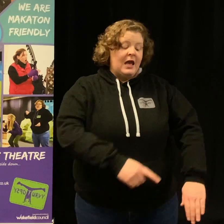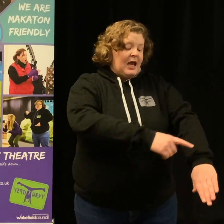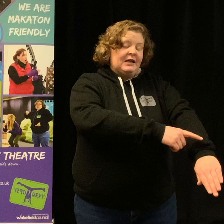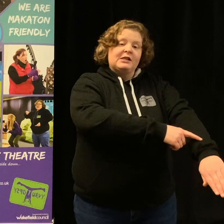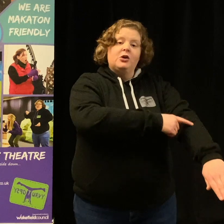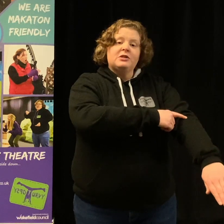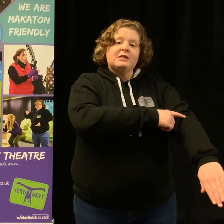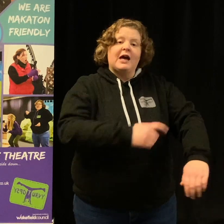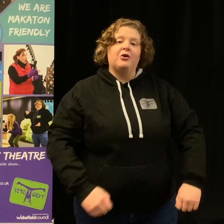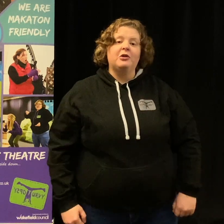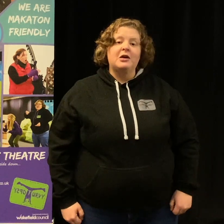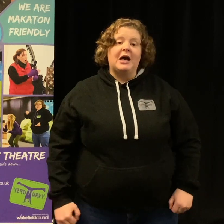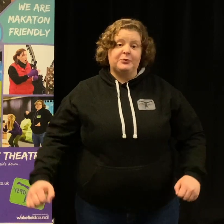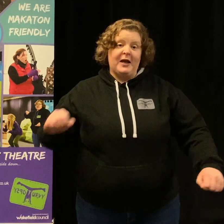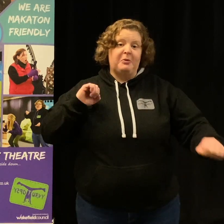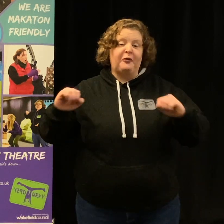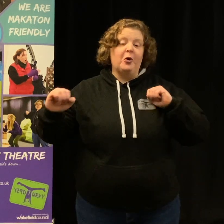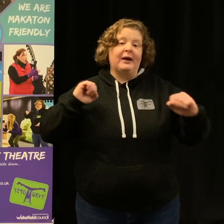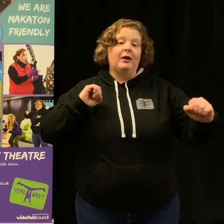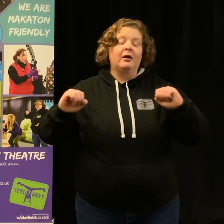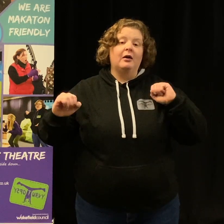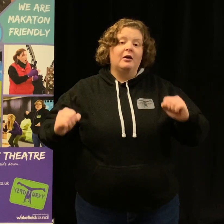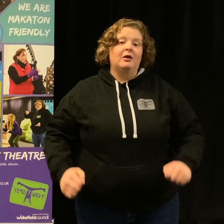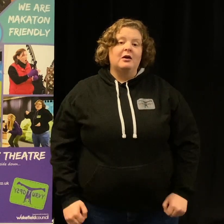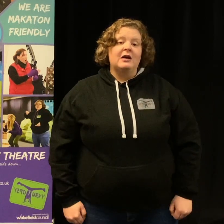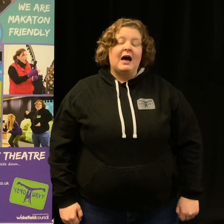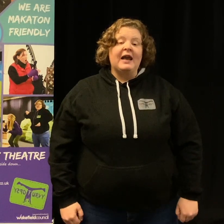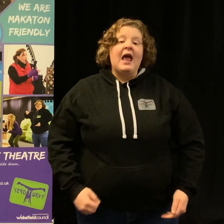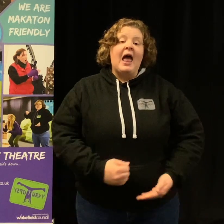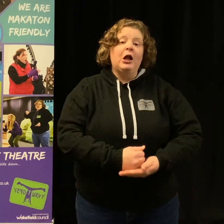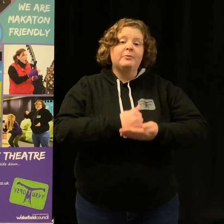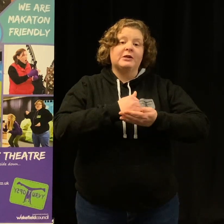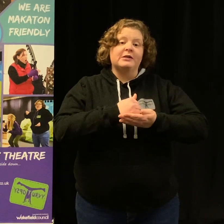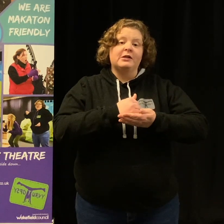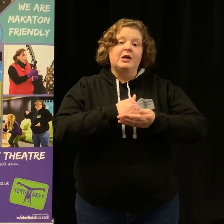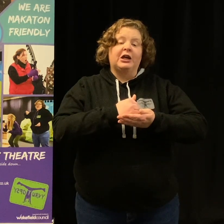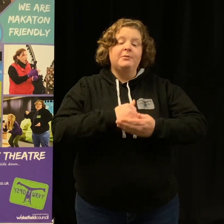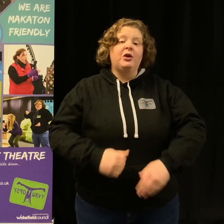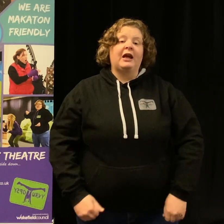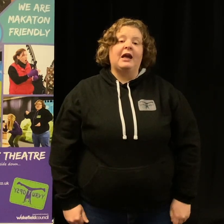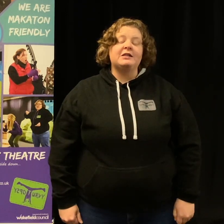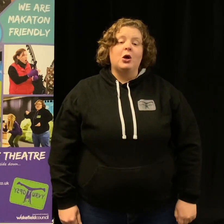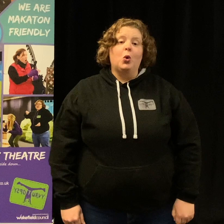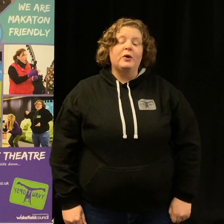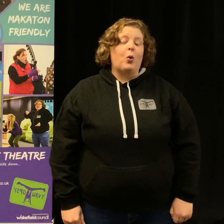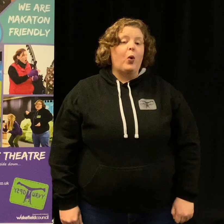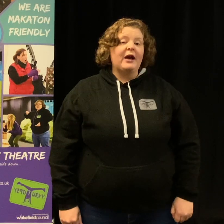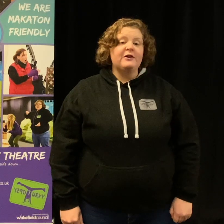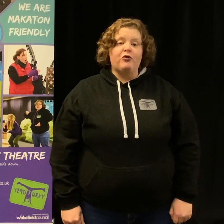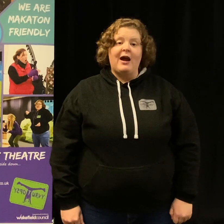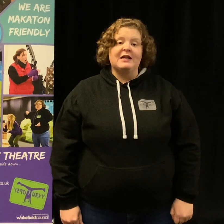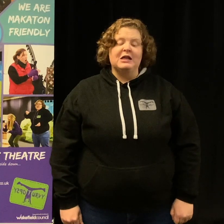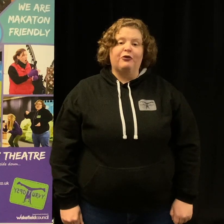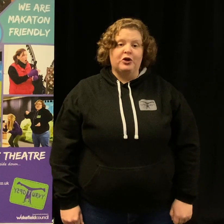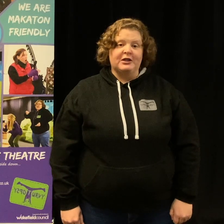It slows us down as we are performing, and it helps us communicate with a wider variety of